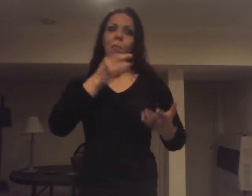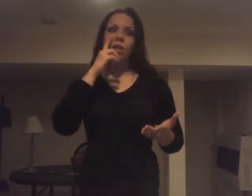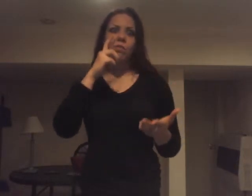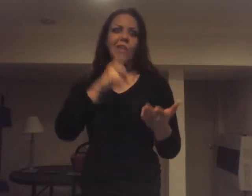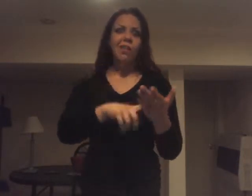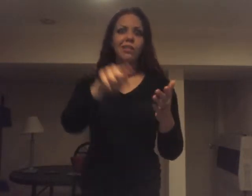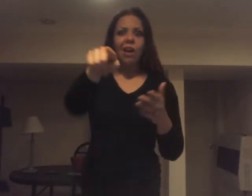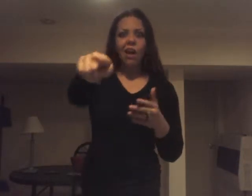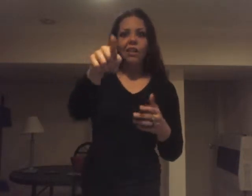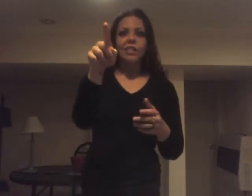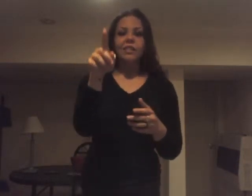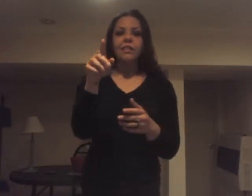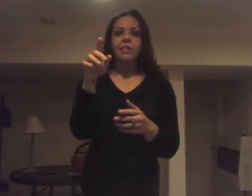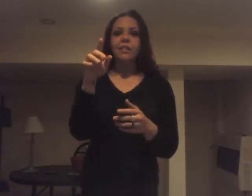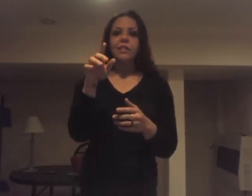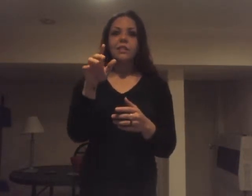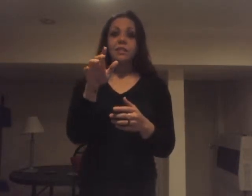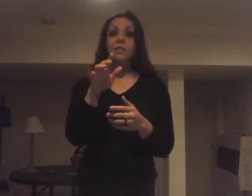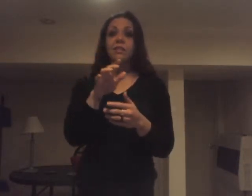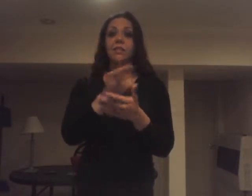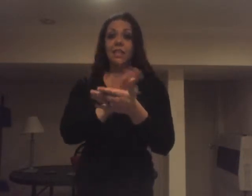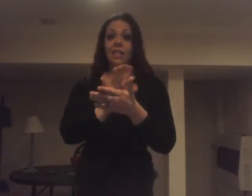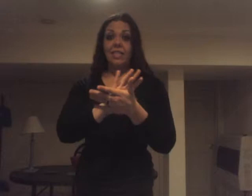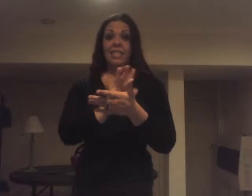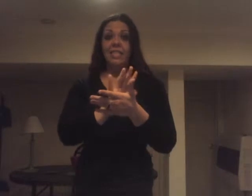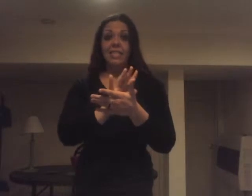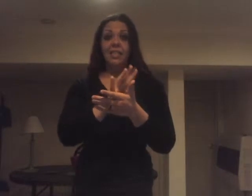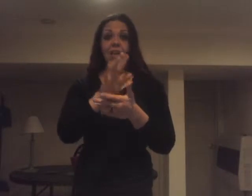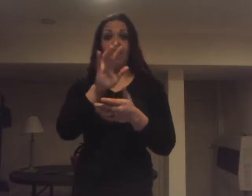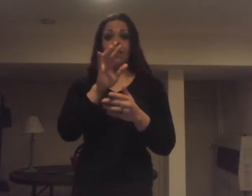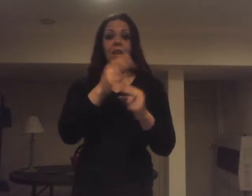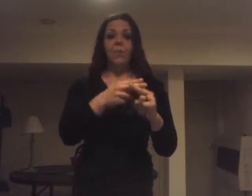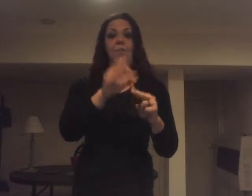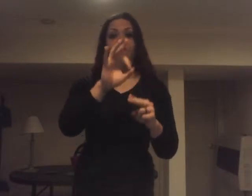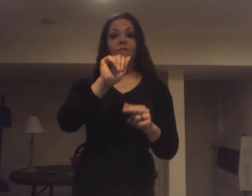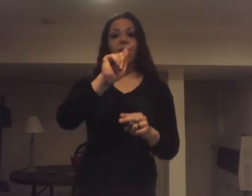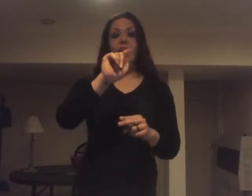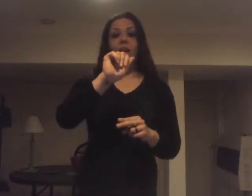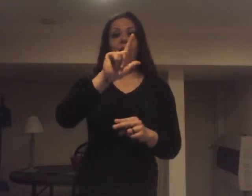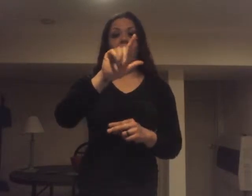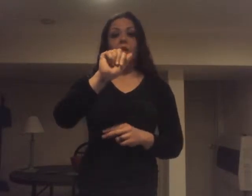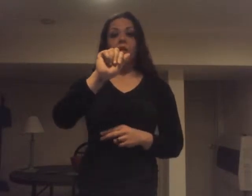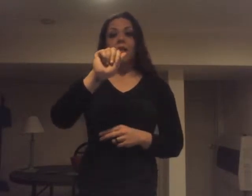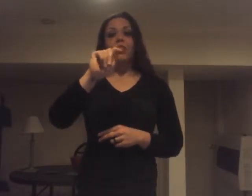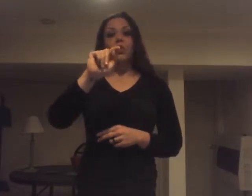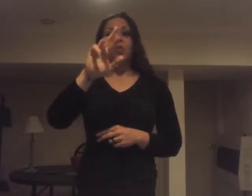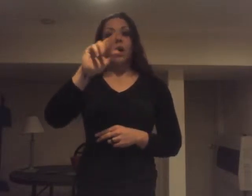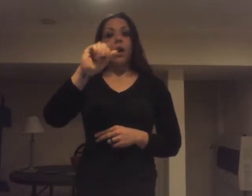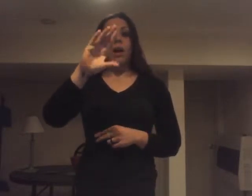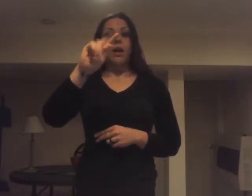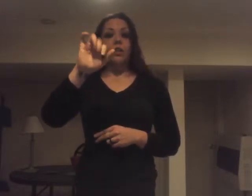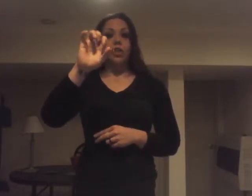is a scene from a film called Fatal Attraction, in which the character played by Michael Douglas is a happily married